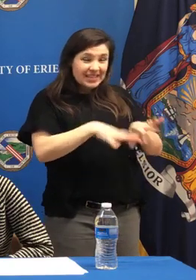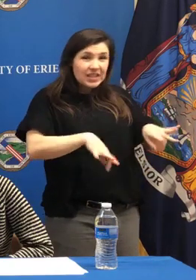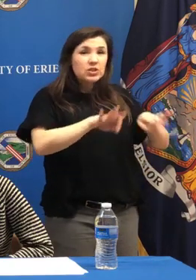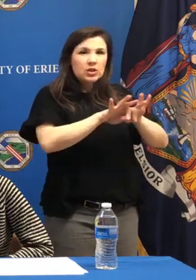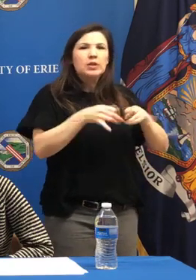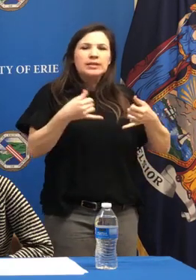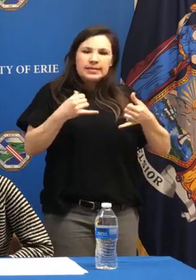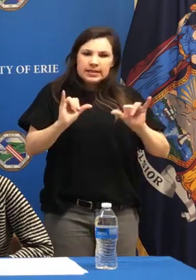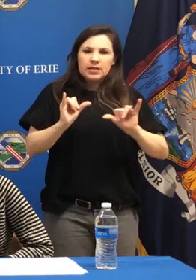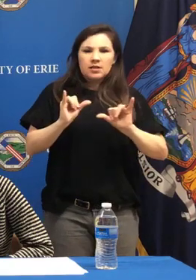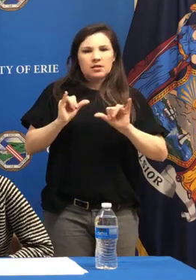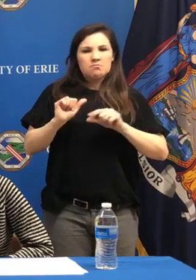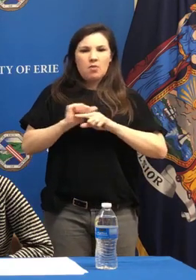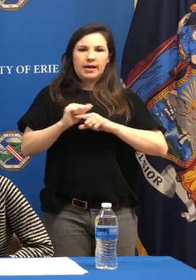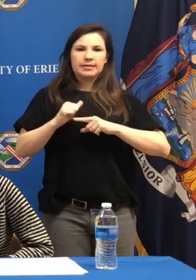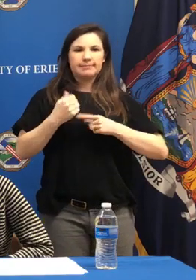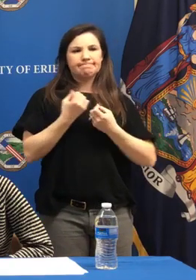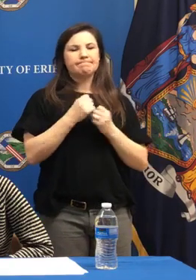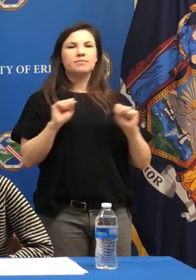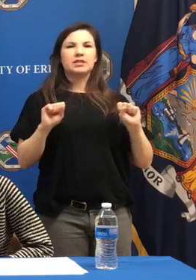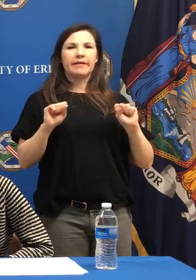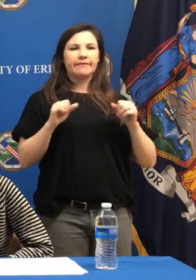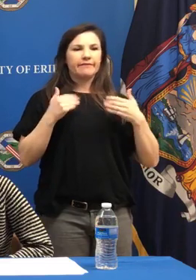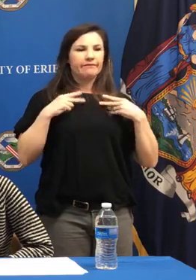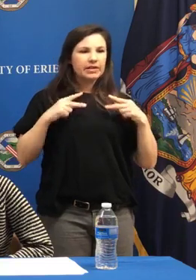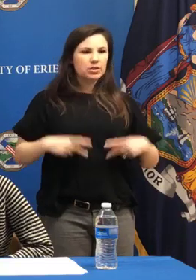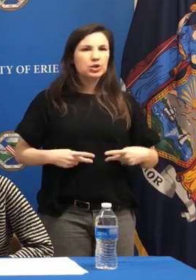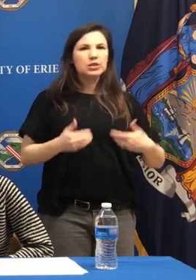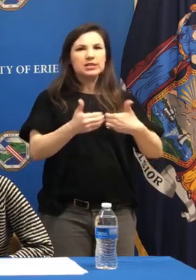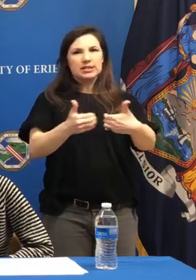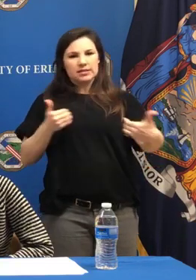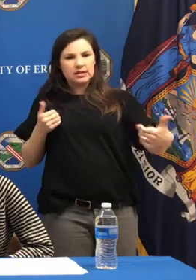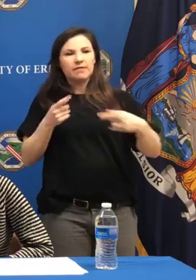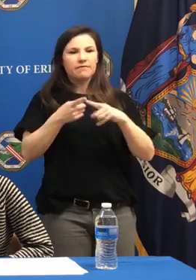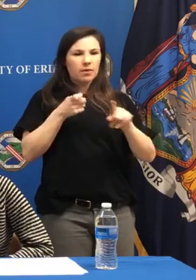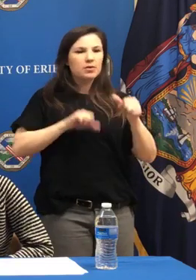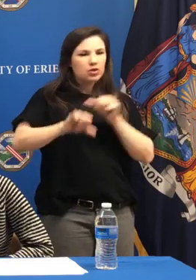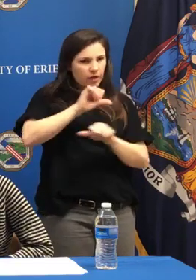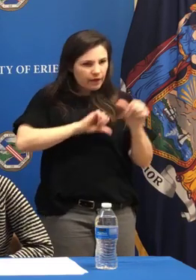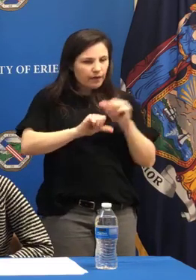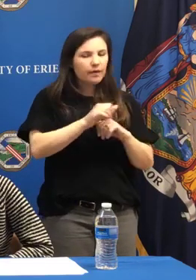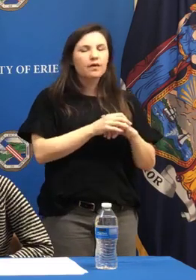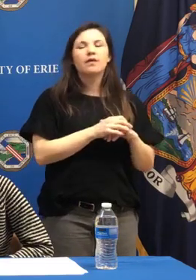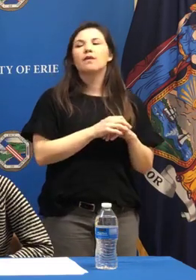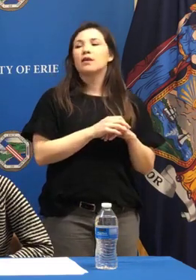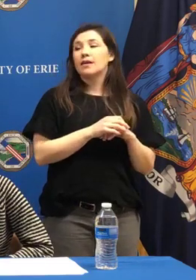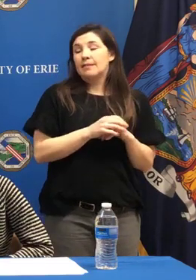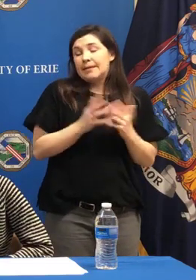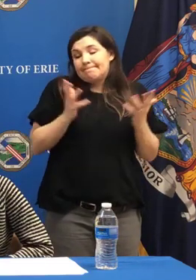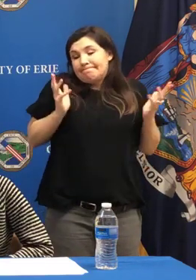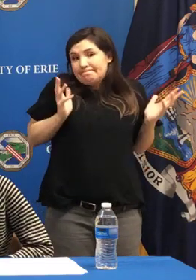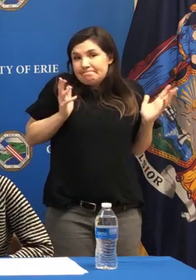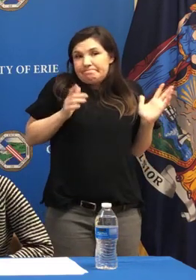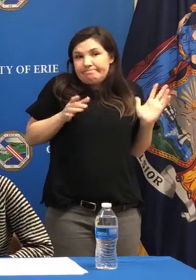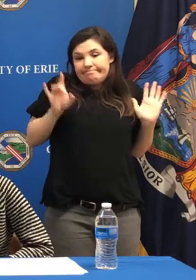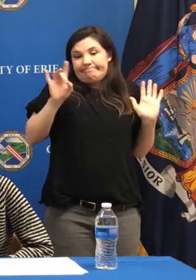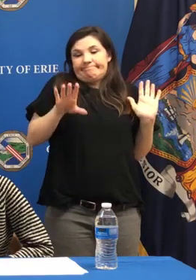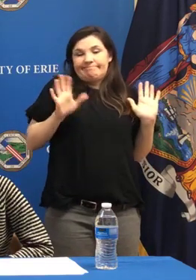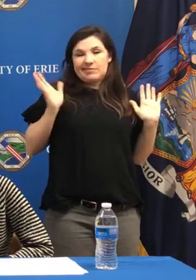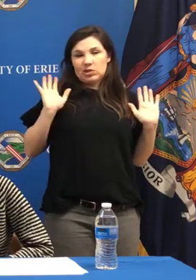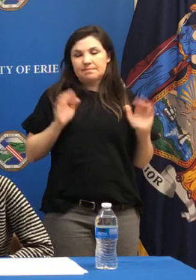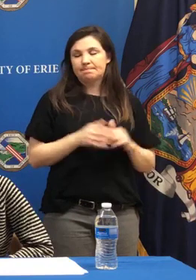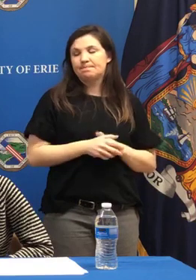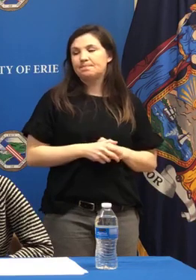you practicing safe physical distancing from each other, and that's about all I can add with regards to